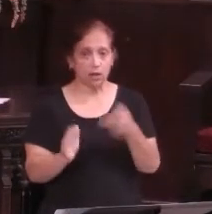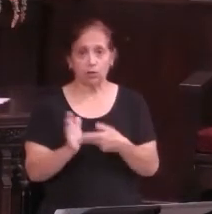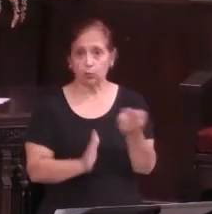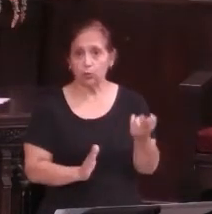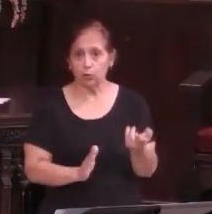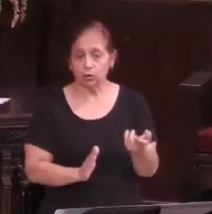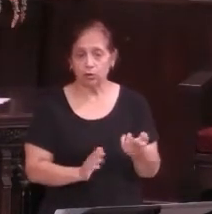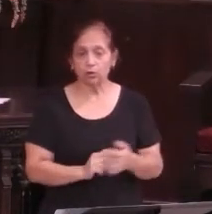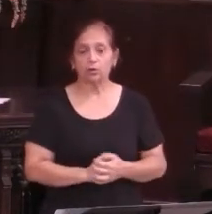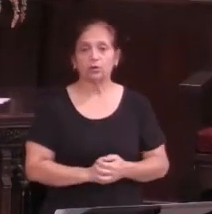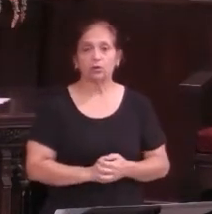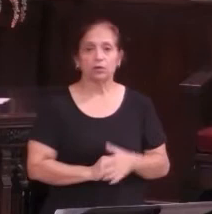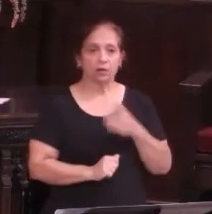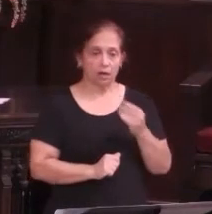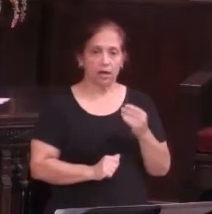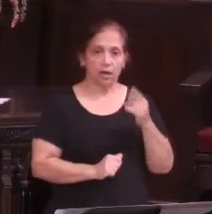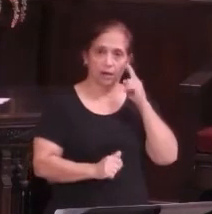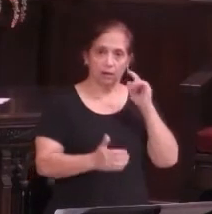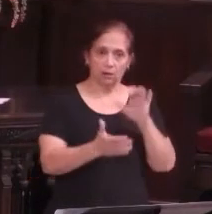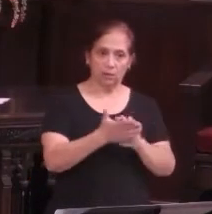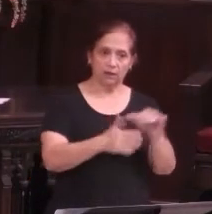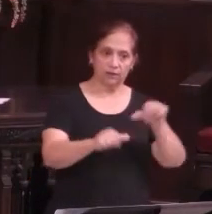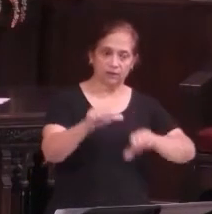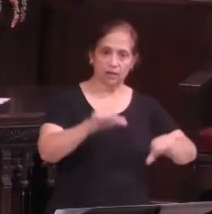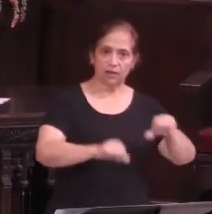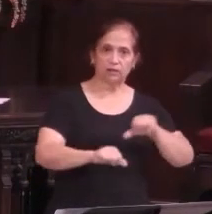truth and believe the science.